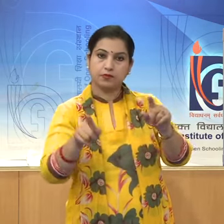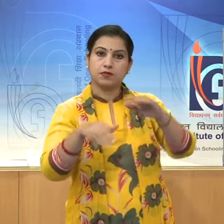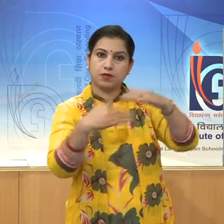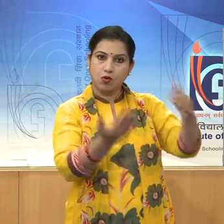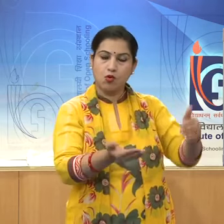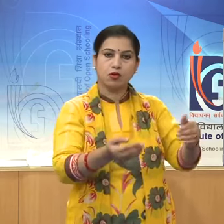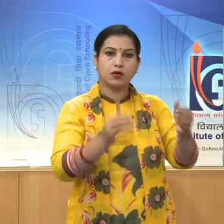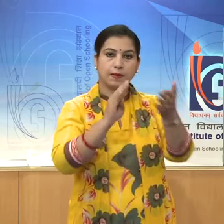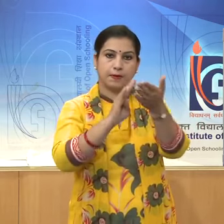Mannerist artists